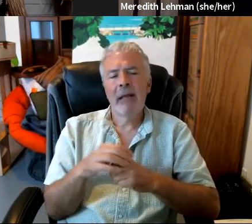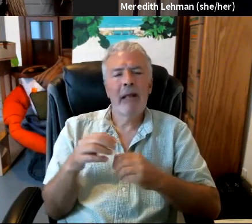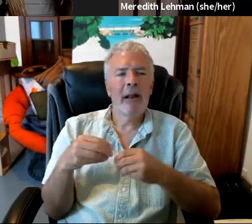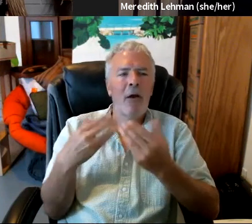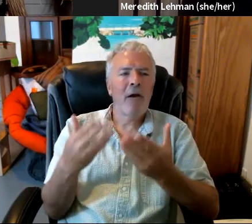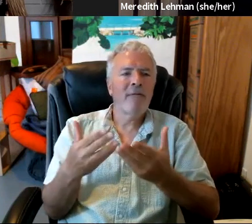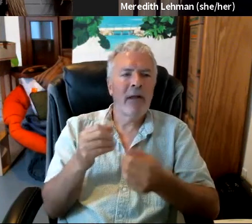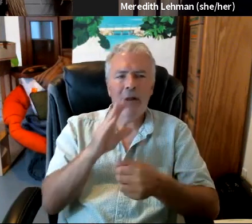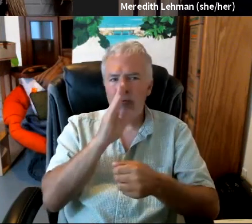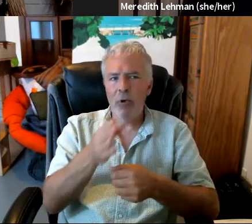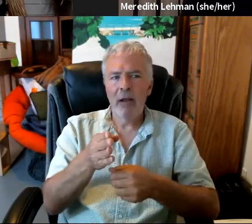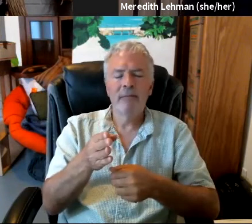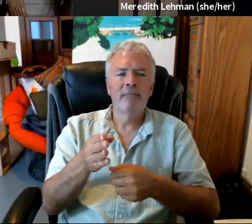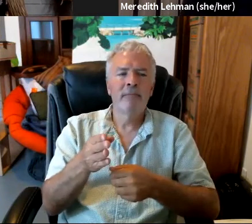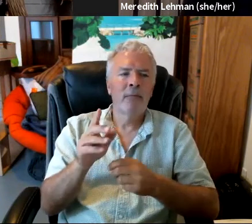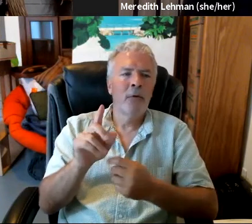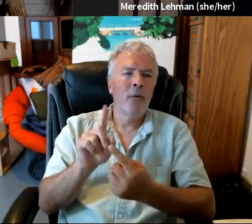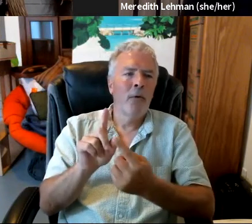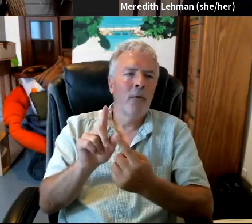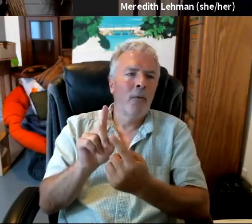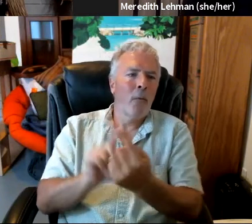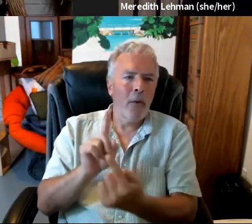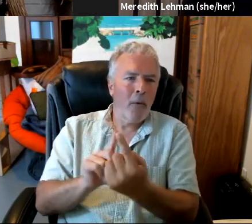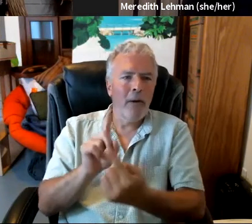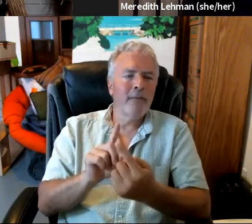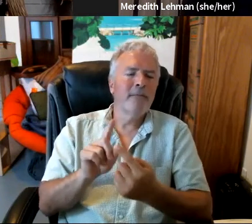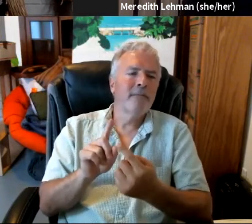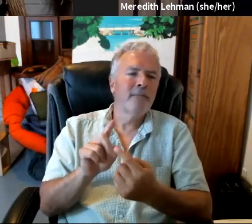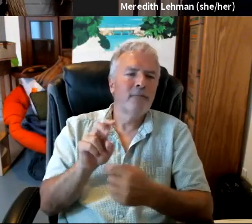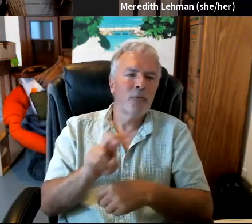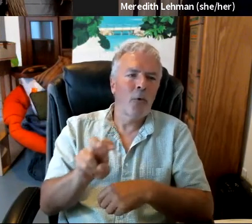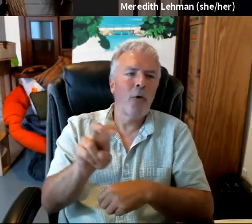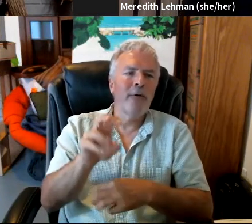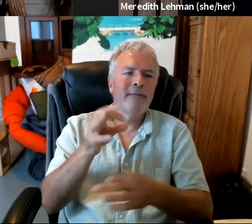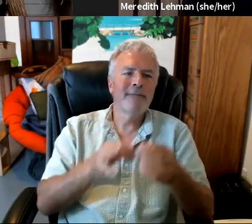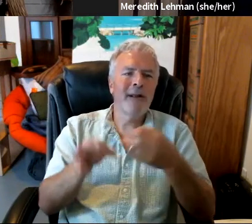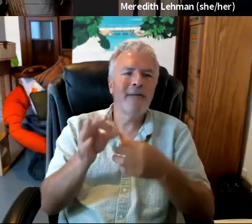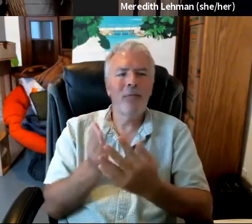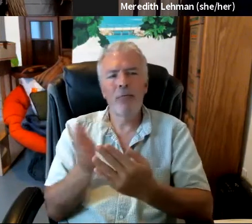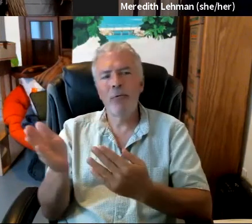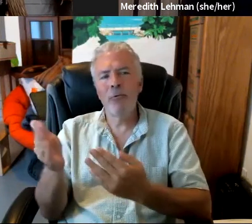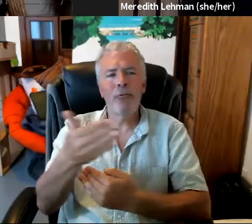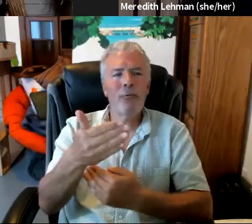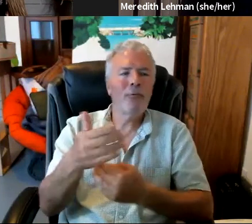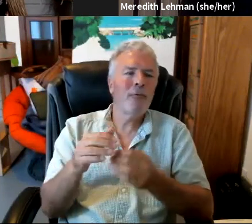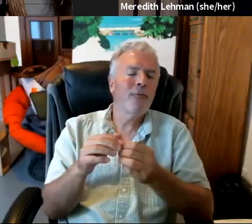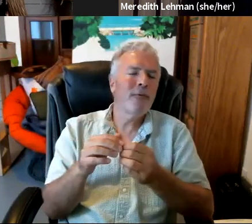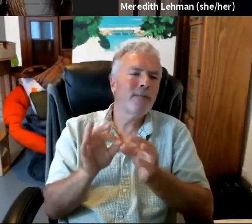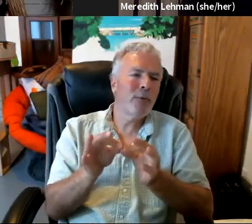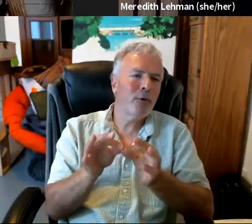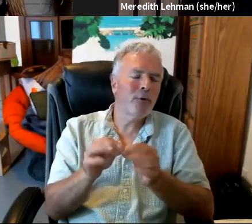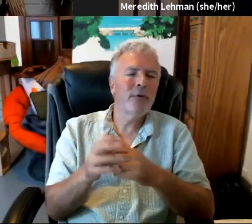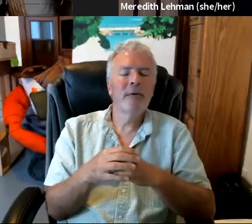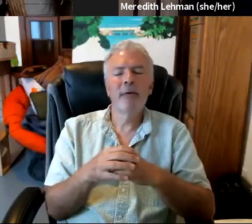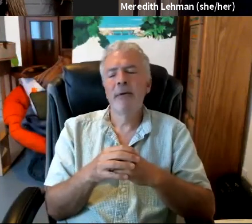museums here in St. Louis. And that there can be that, direct one-on-one tour